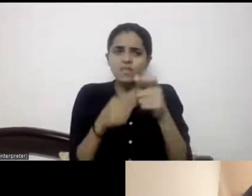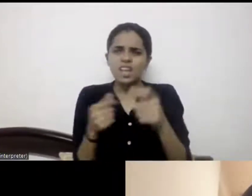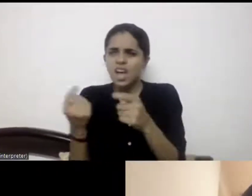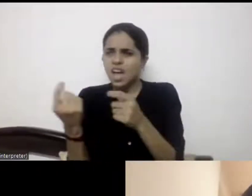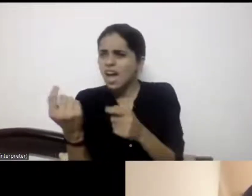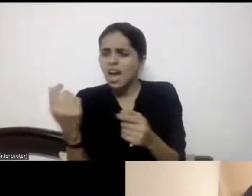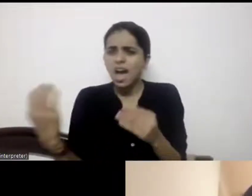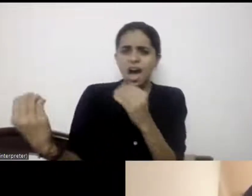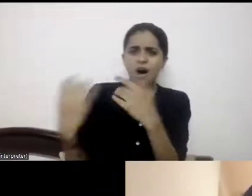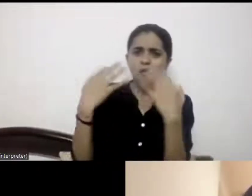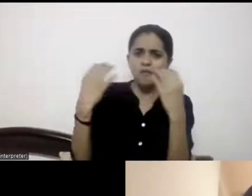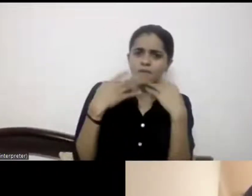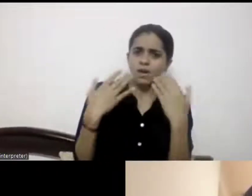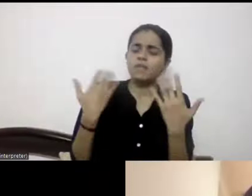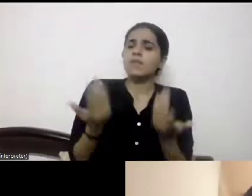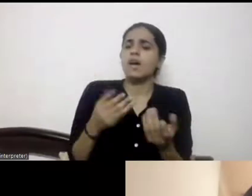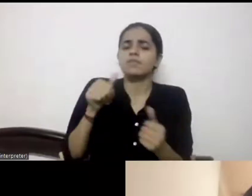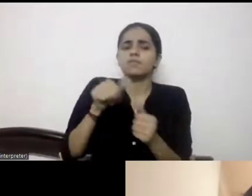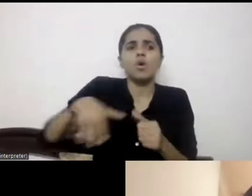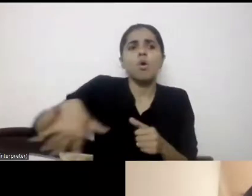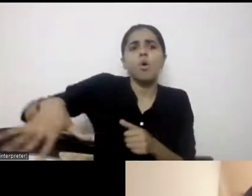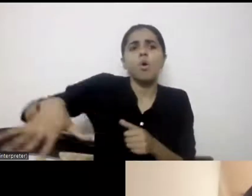us someday or the other,